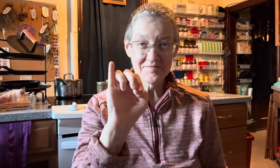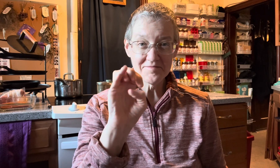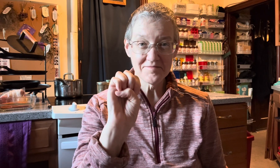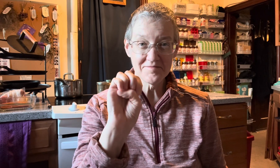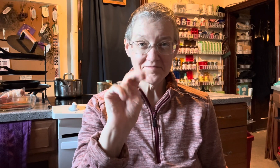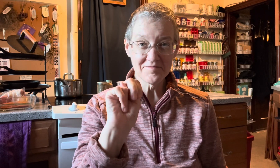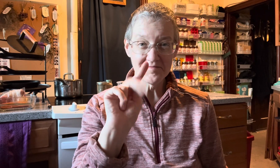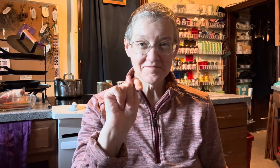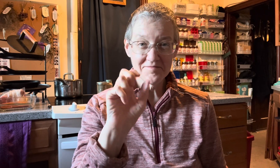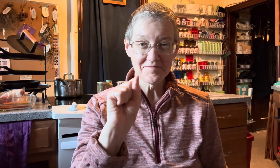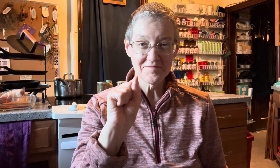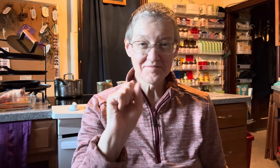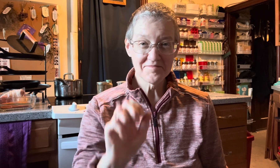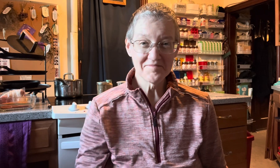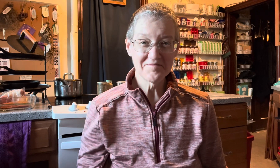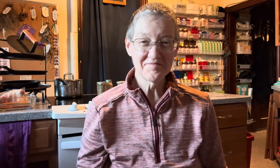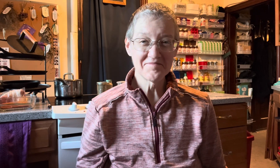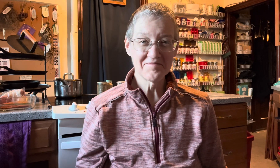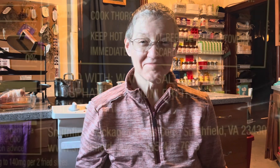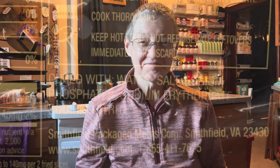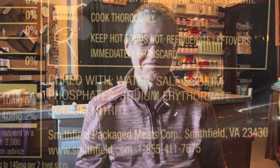Find the ingredients.